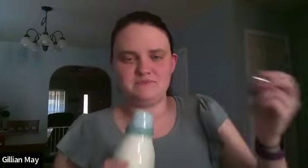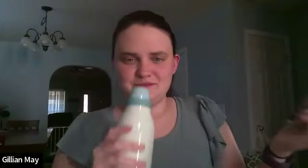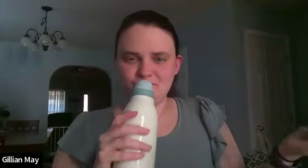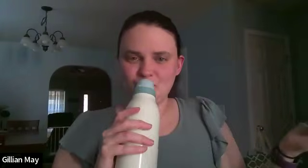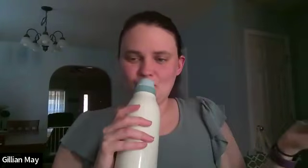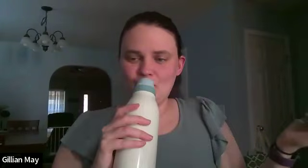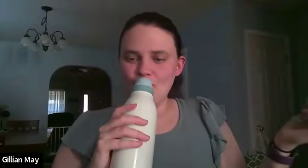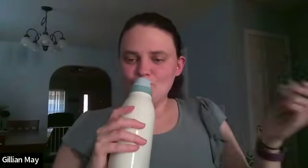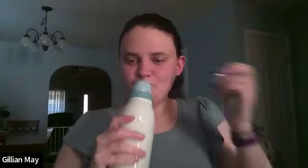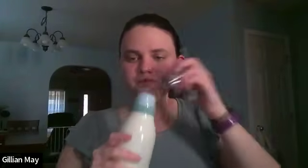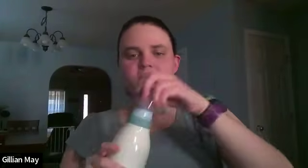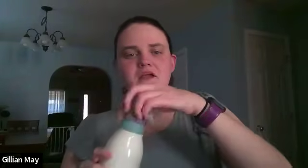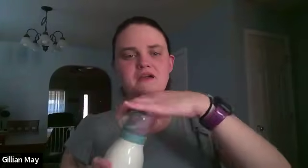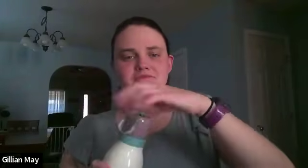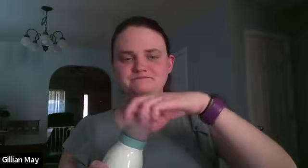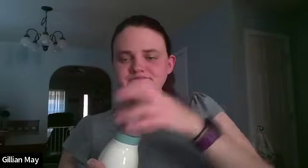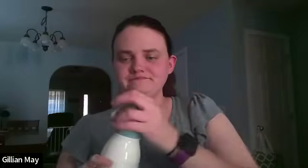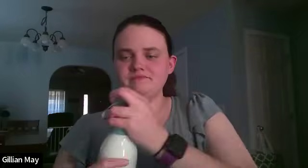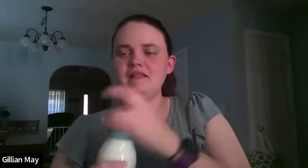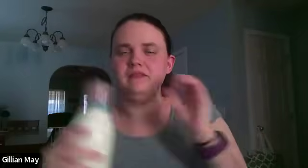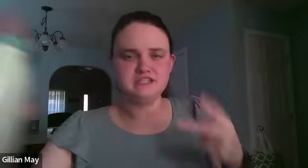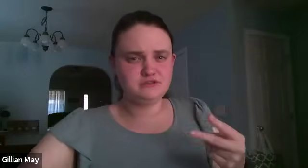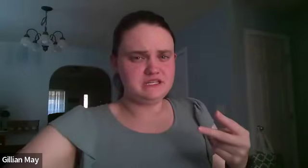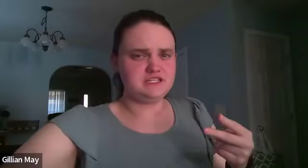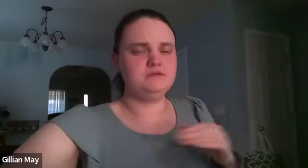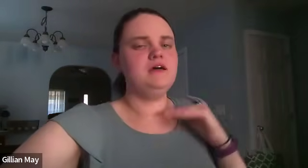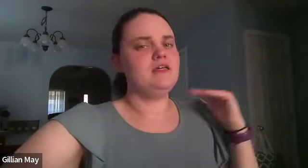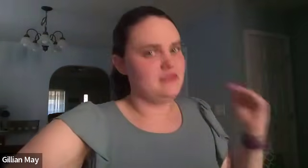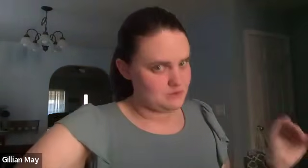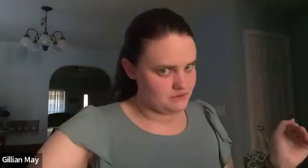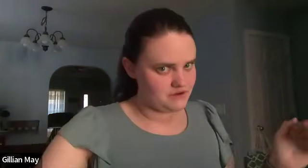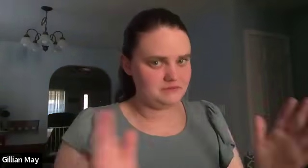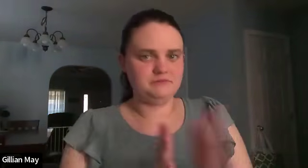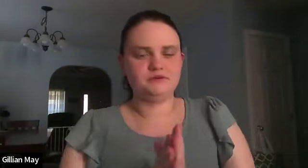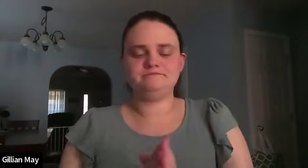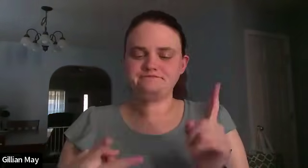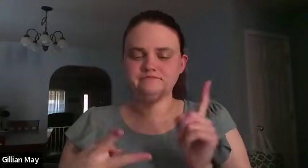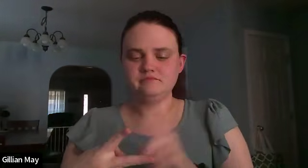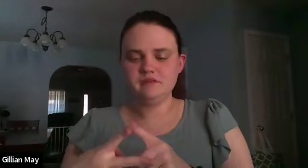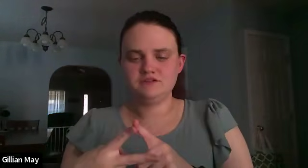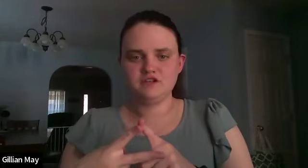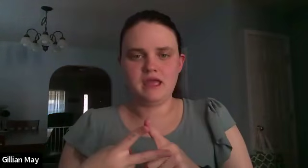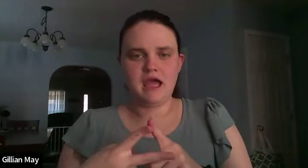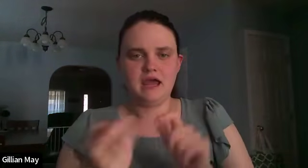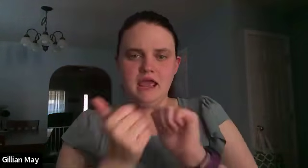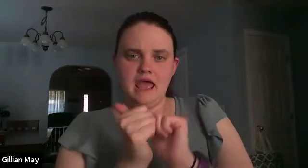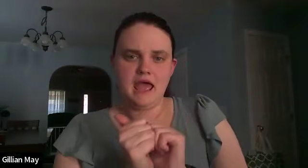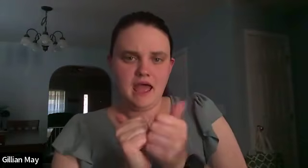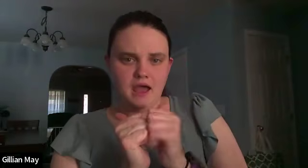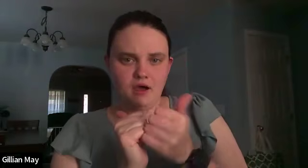sometimes. Okay, let's do these two. Then we'll move on to people. So we had